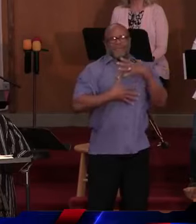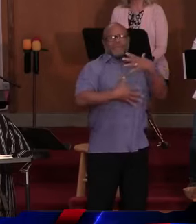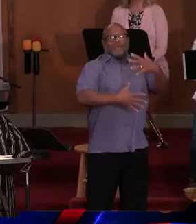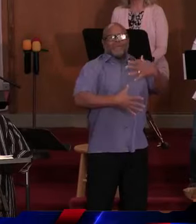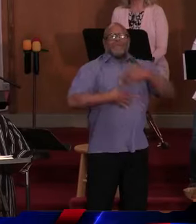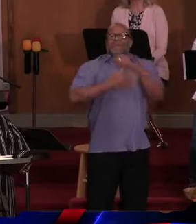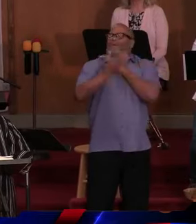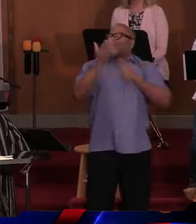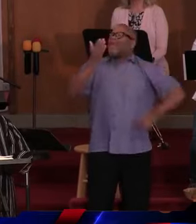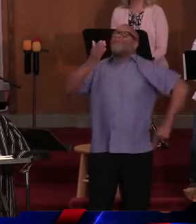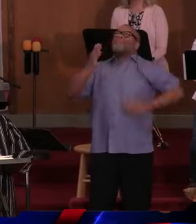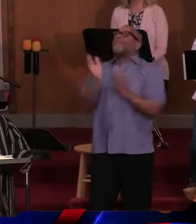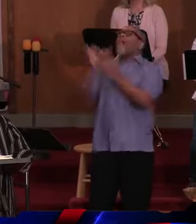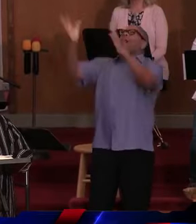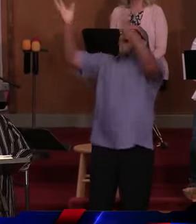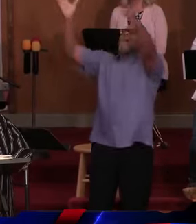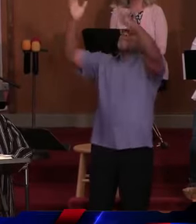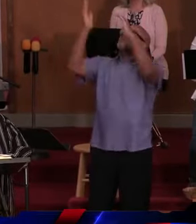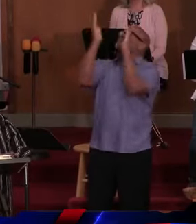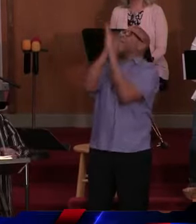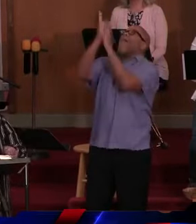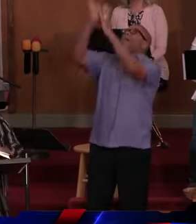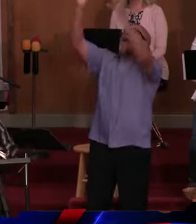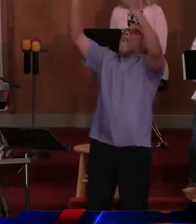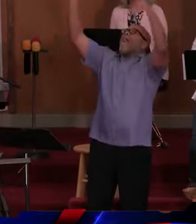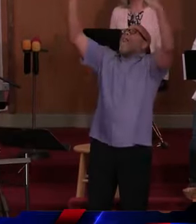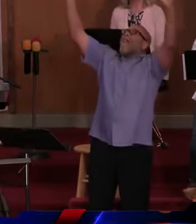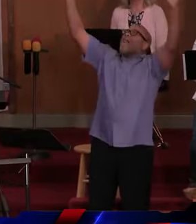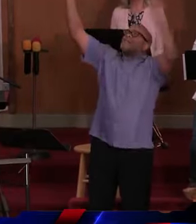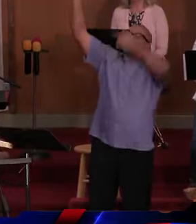the Lord, praise ye the Lord.